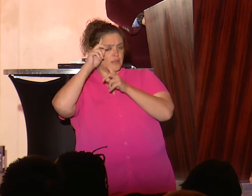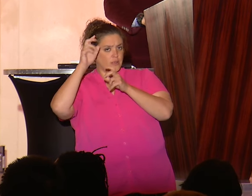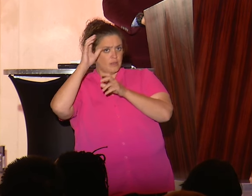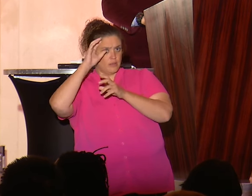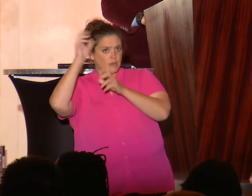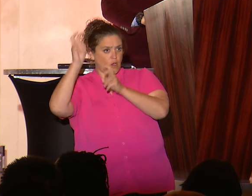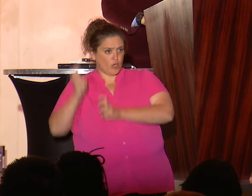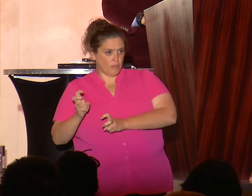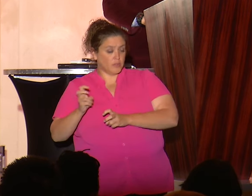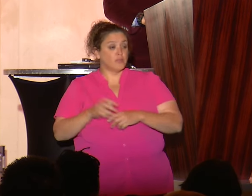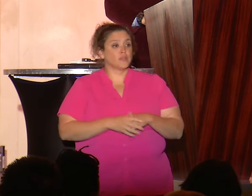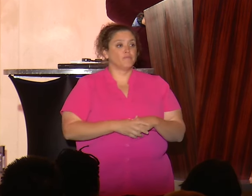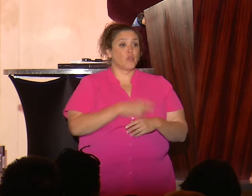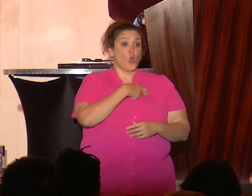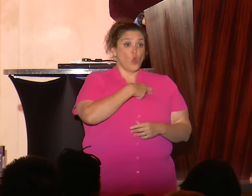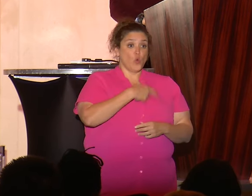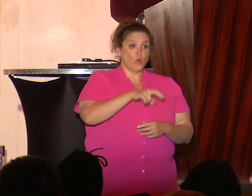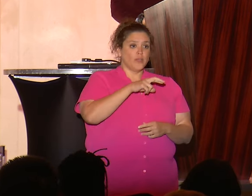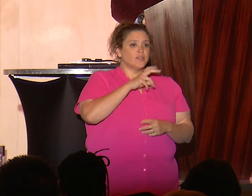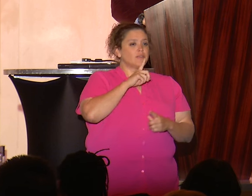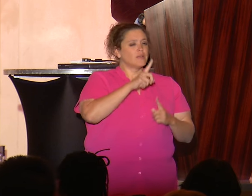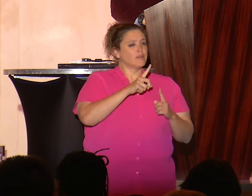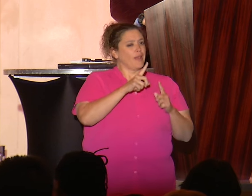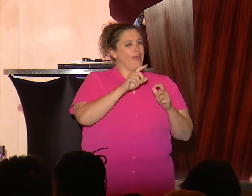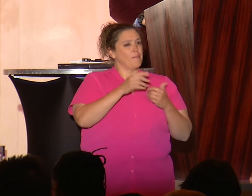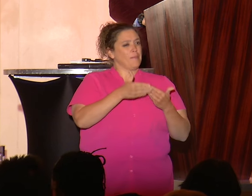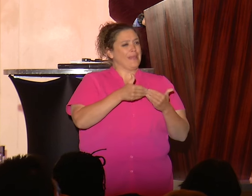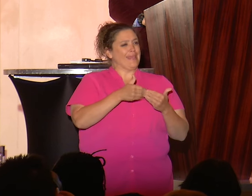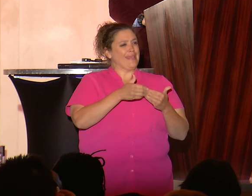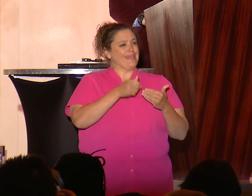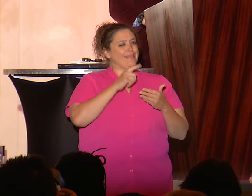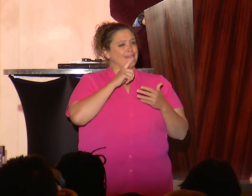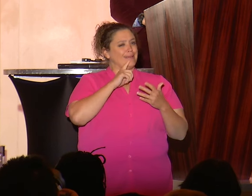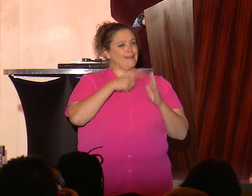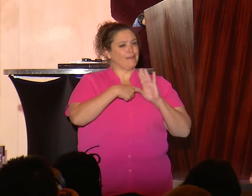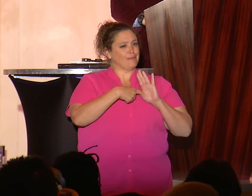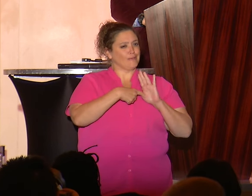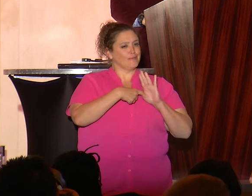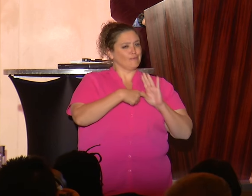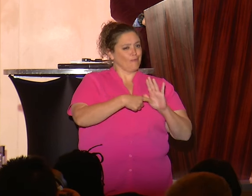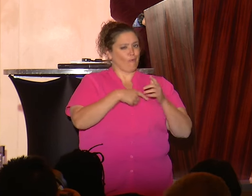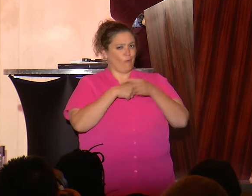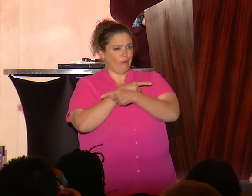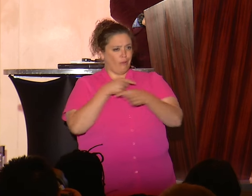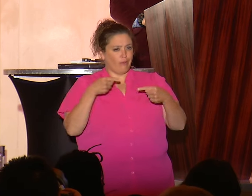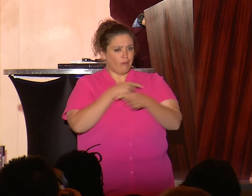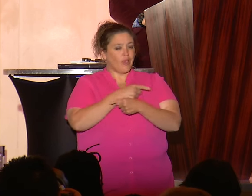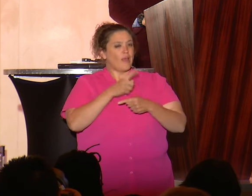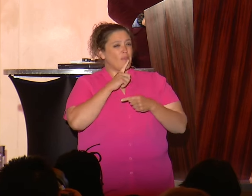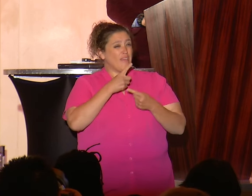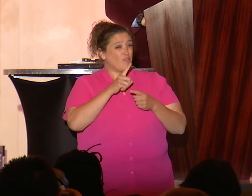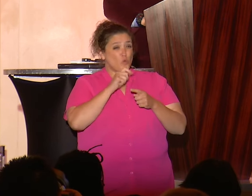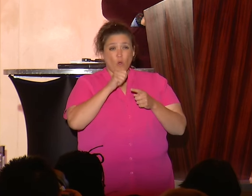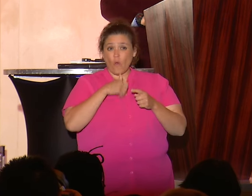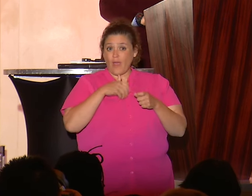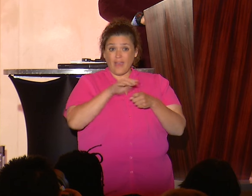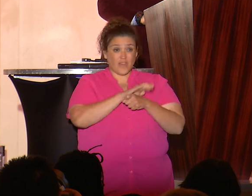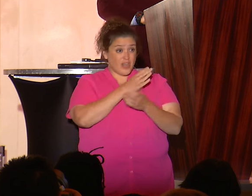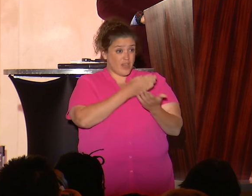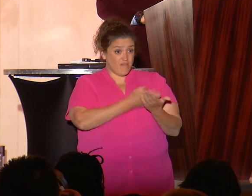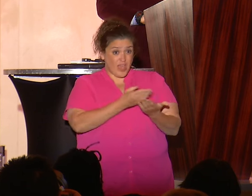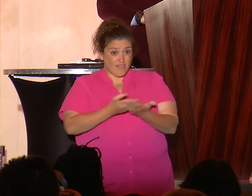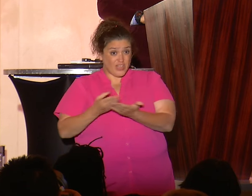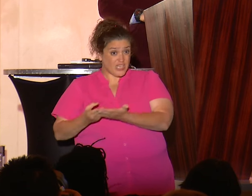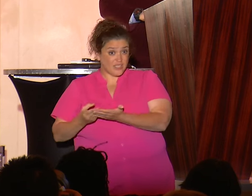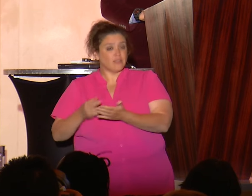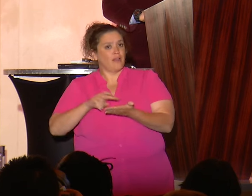overwhelming weight of the evidence that the supernatural does not exist. Absence of evidence is evidence of